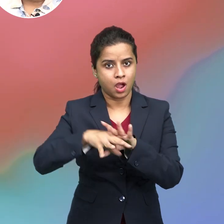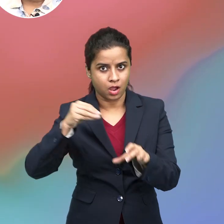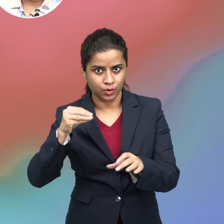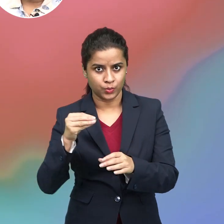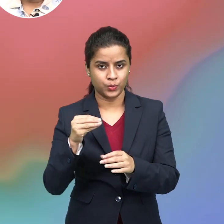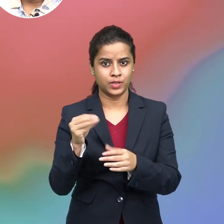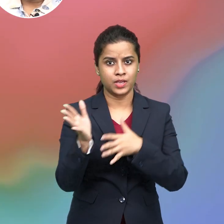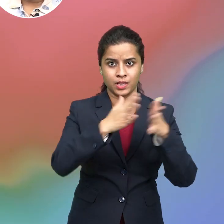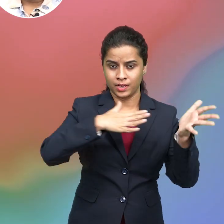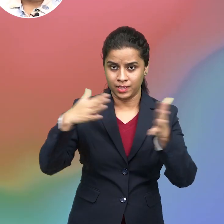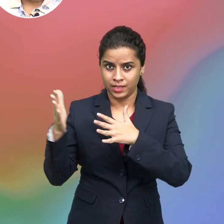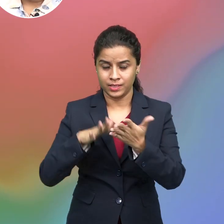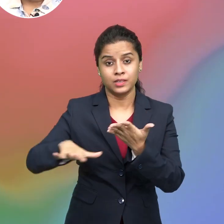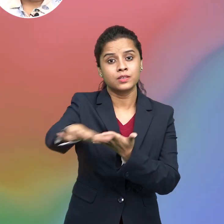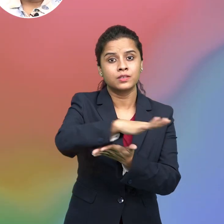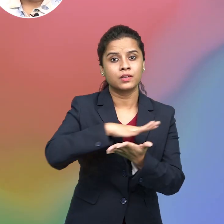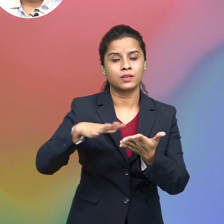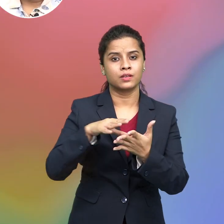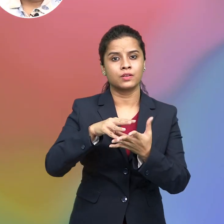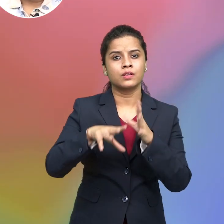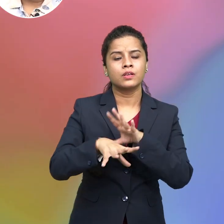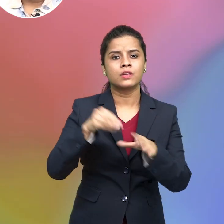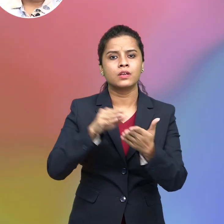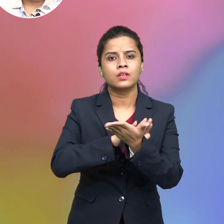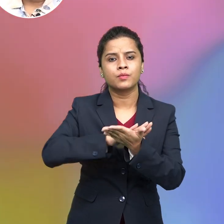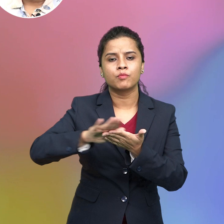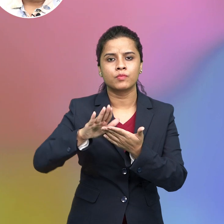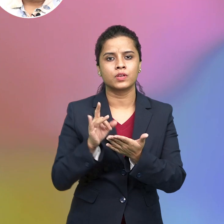out into the air spaces by diffusion.